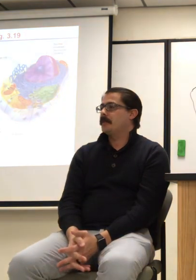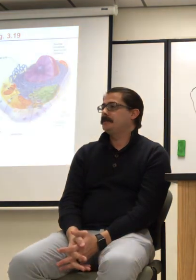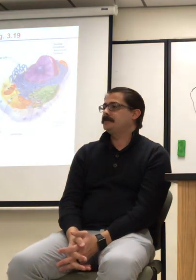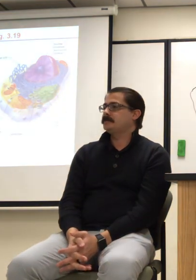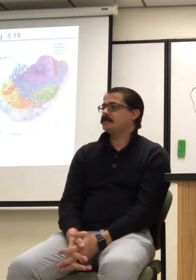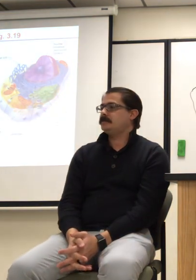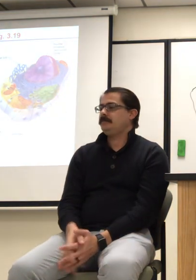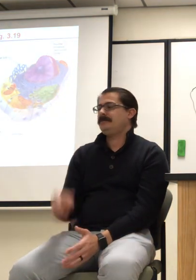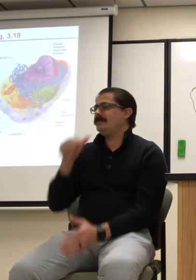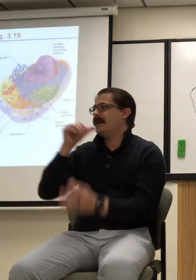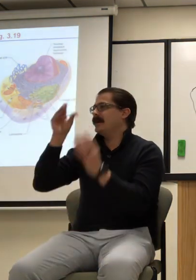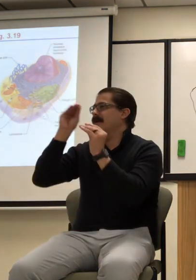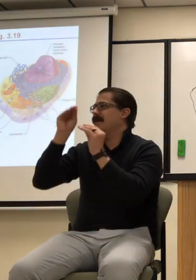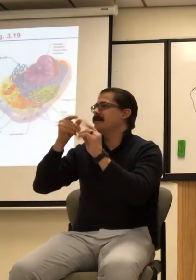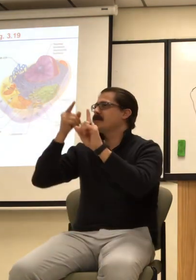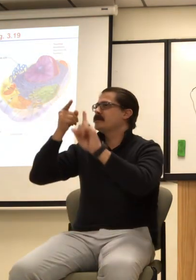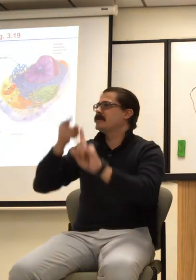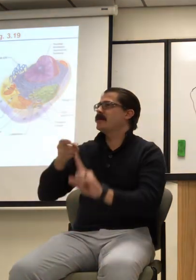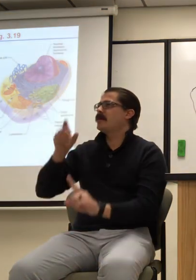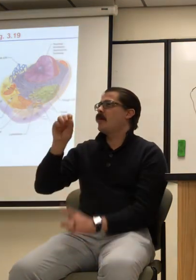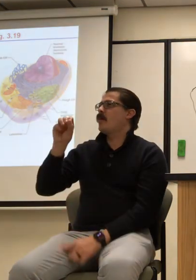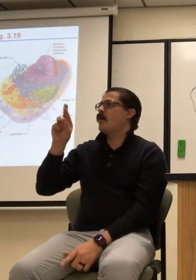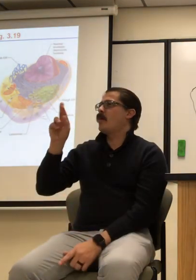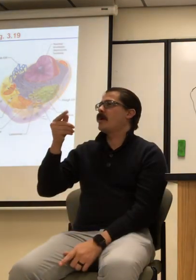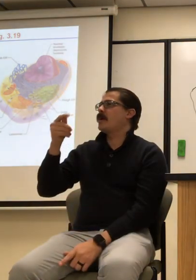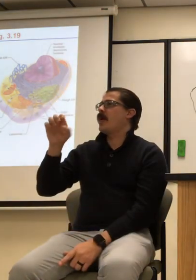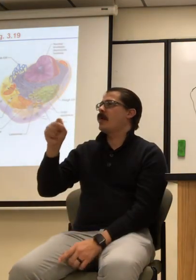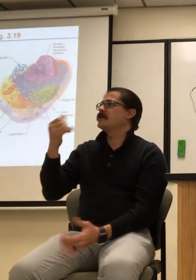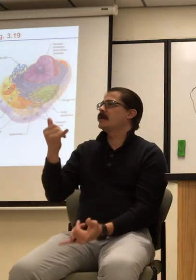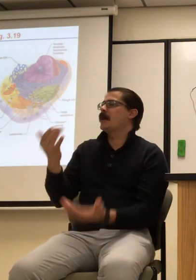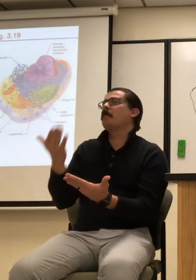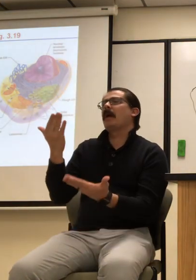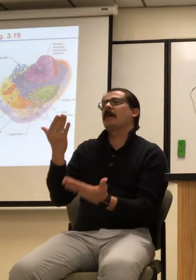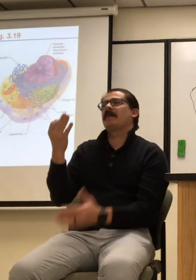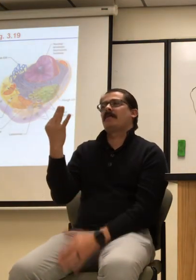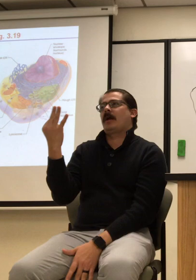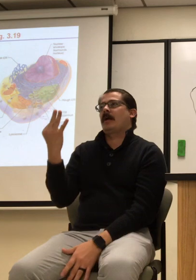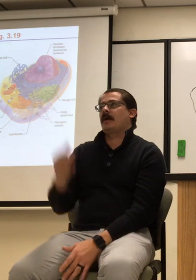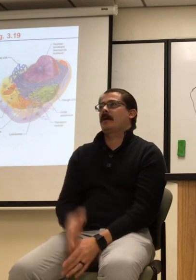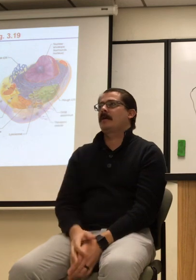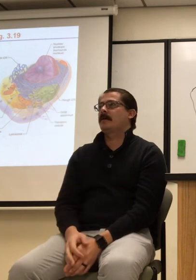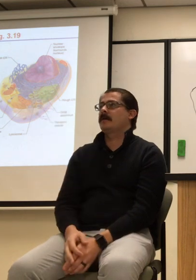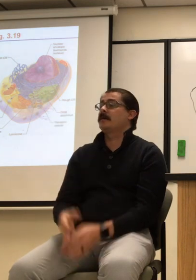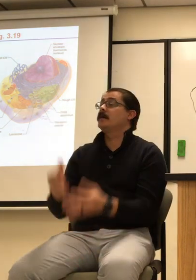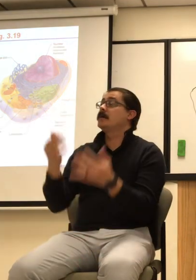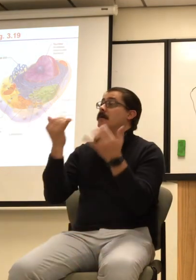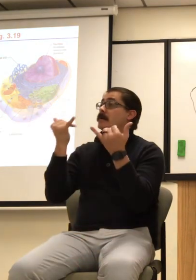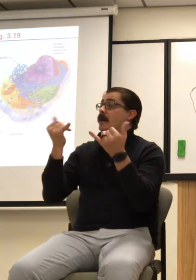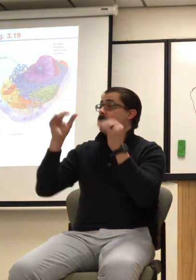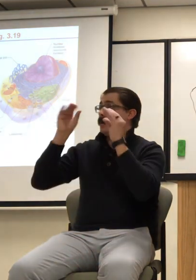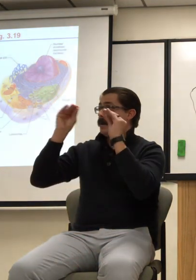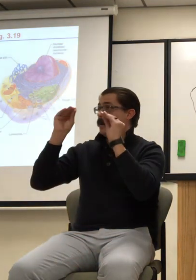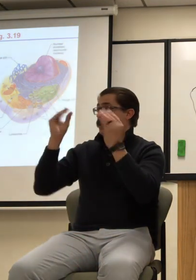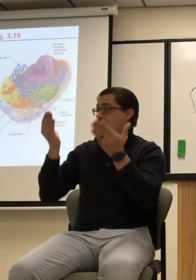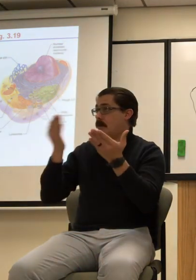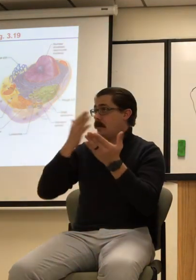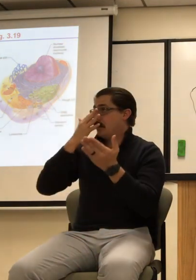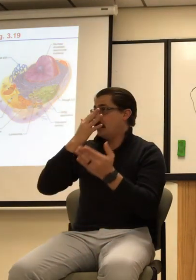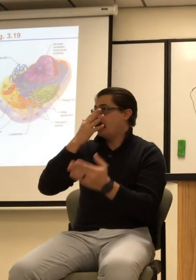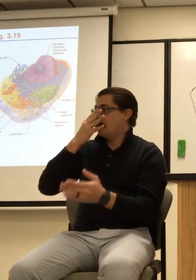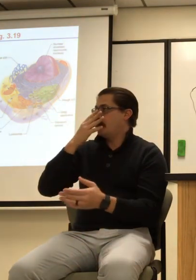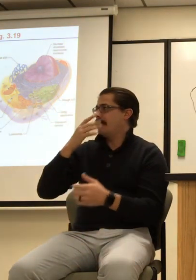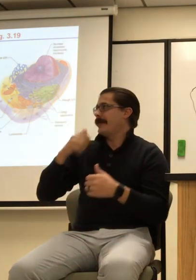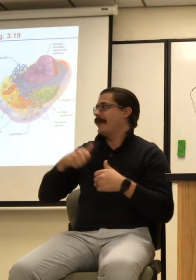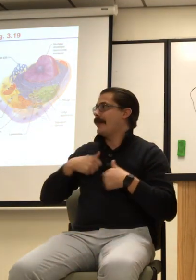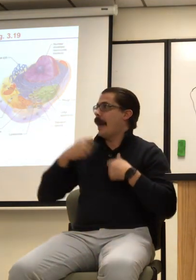I'm not going to teach the organelles today. Maybe by Friday I'll get to it. But I want to teach today the life